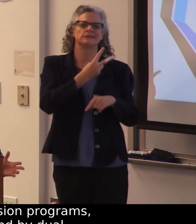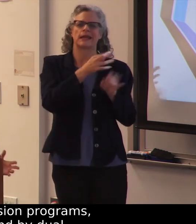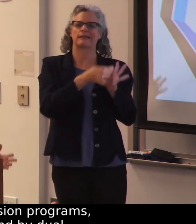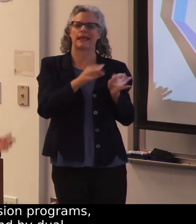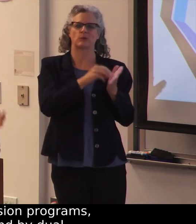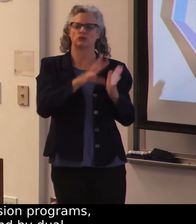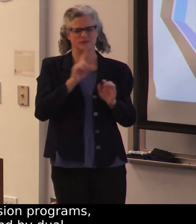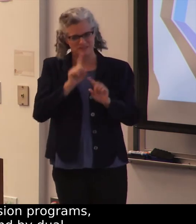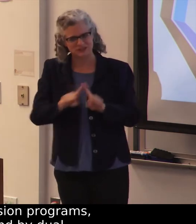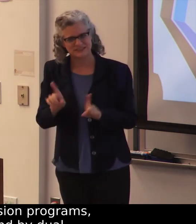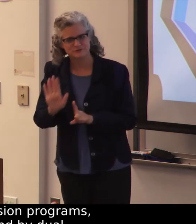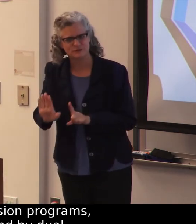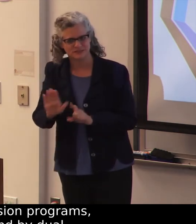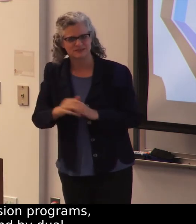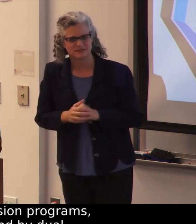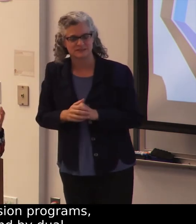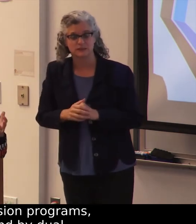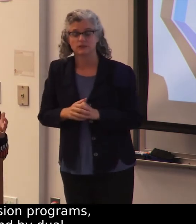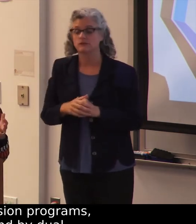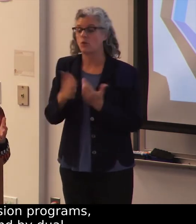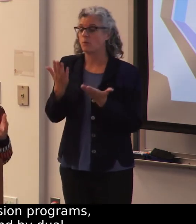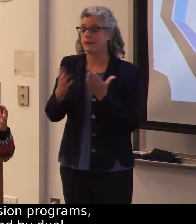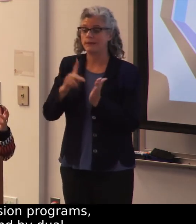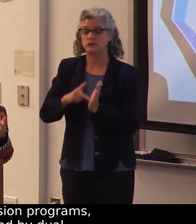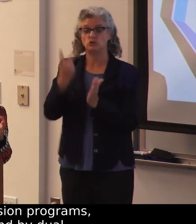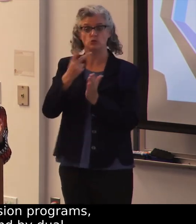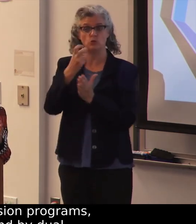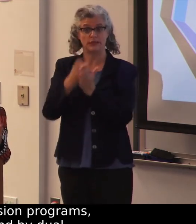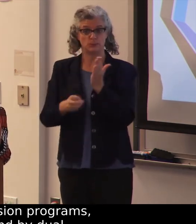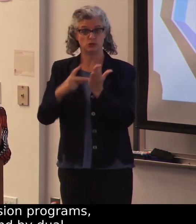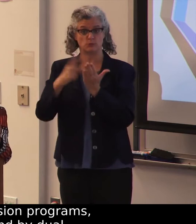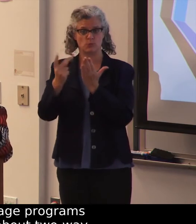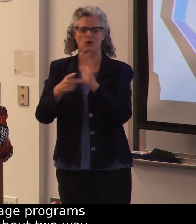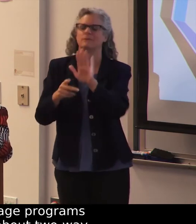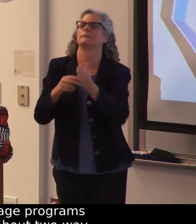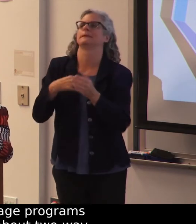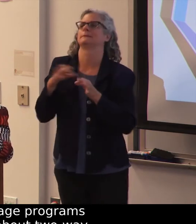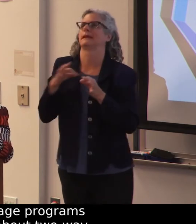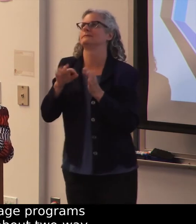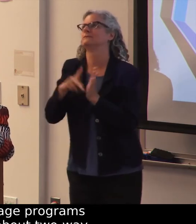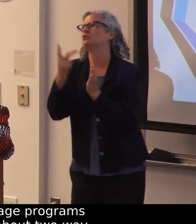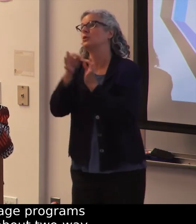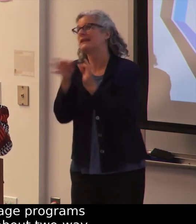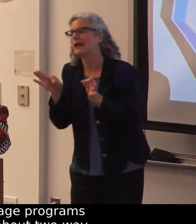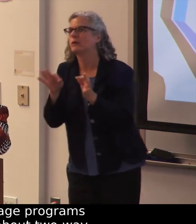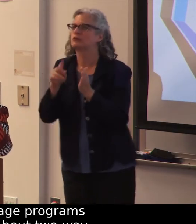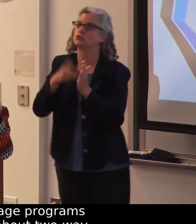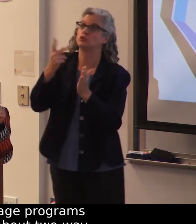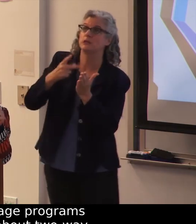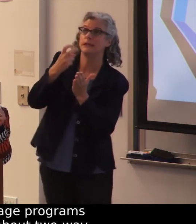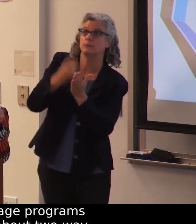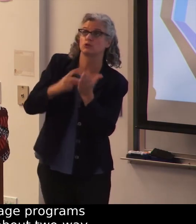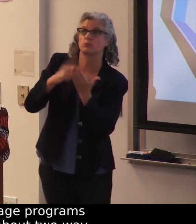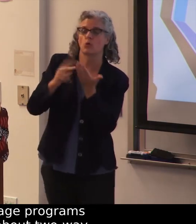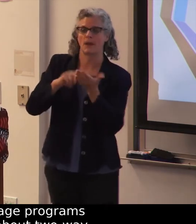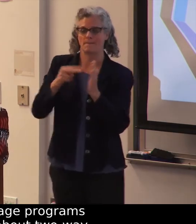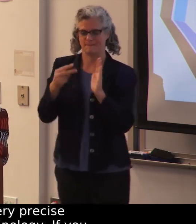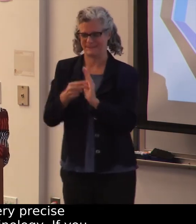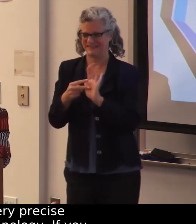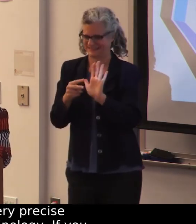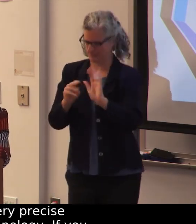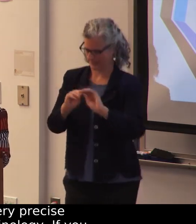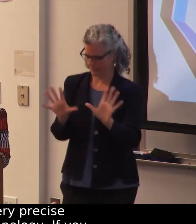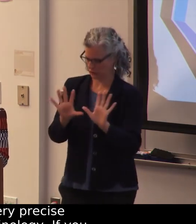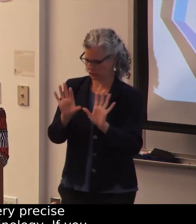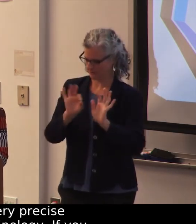you have dual immersion programs, right? And by dual immersion programs or dual language programs, I'm talking about two-way, because I'm trying to be